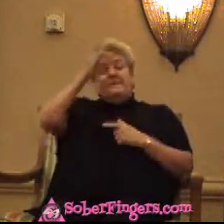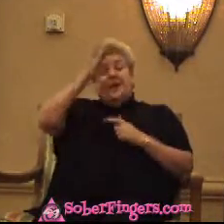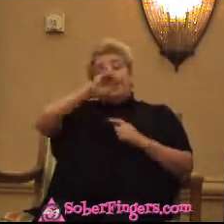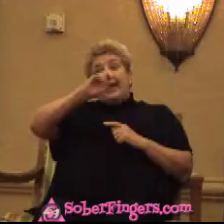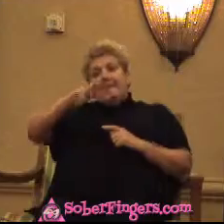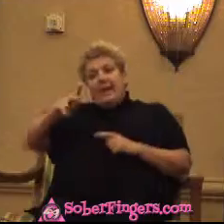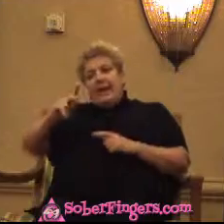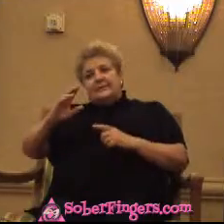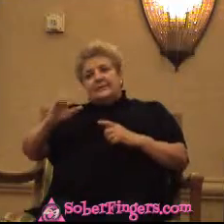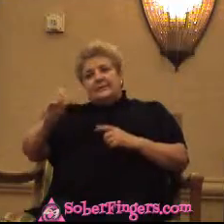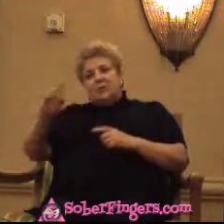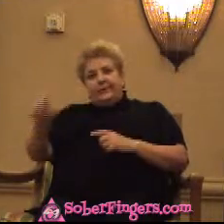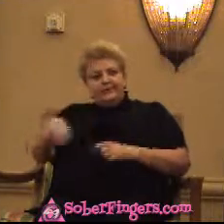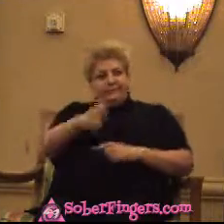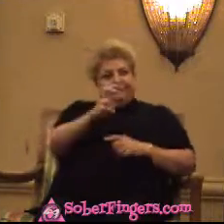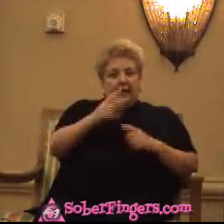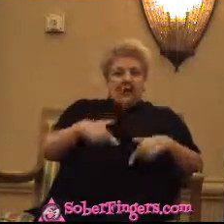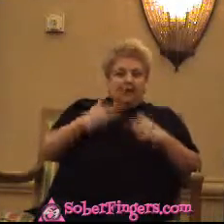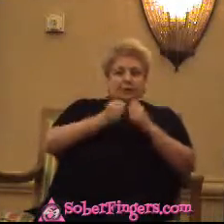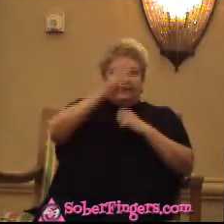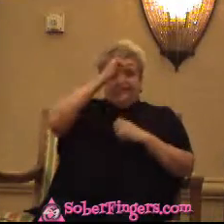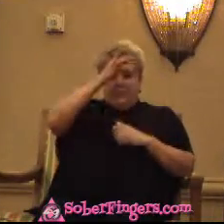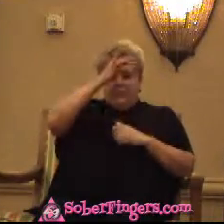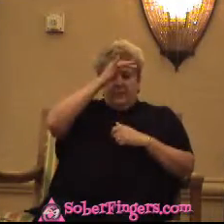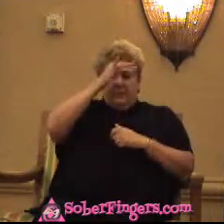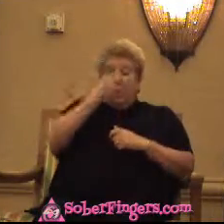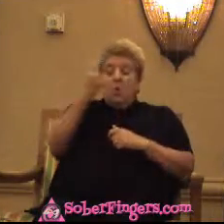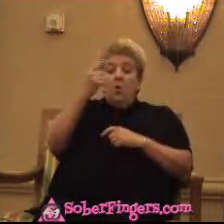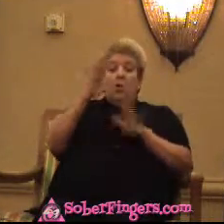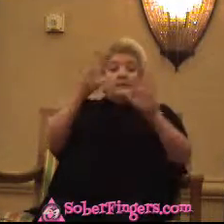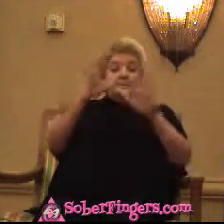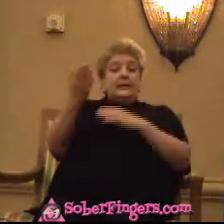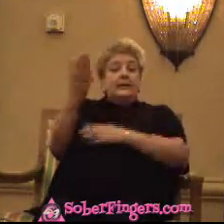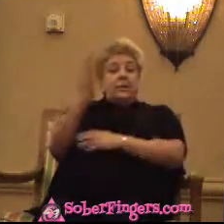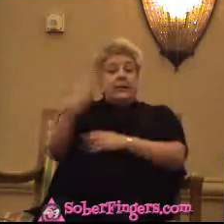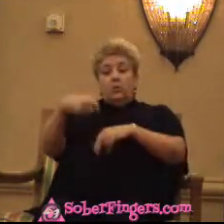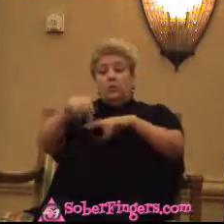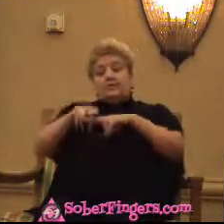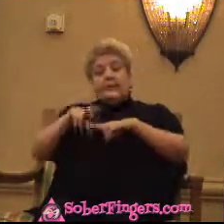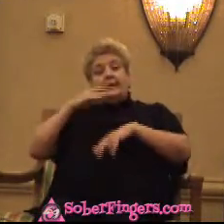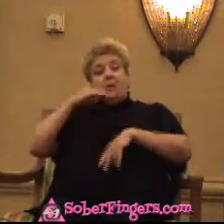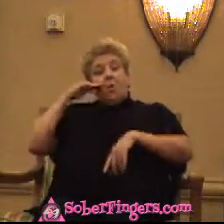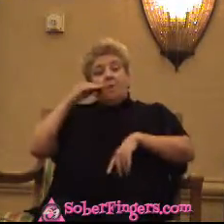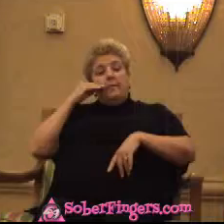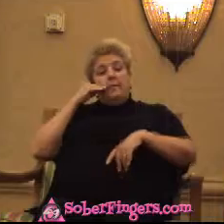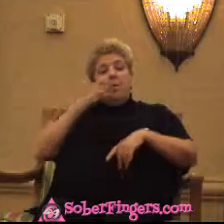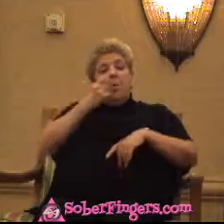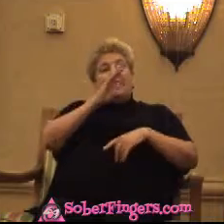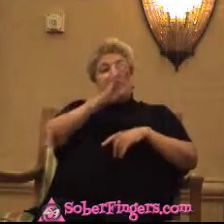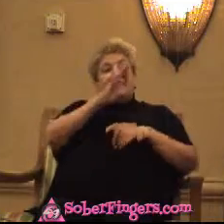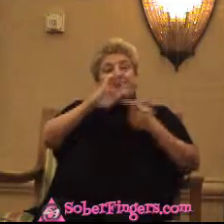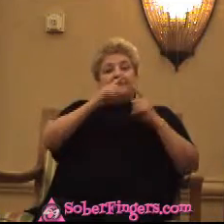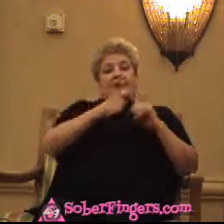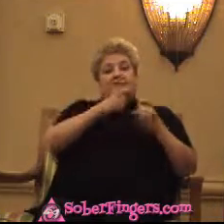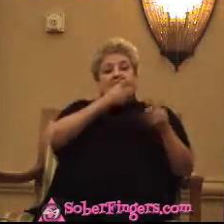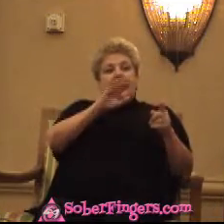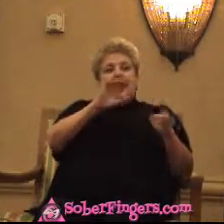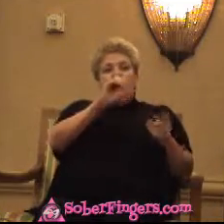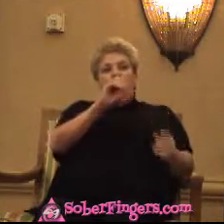years. And we were sitting home one Sunday morning, we got a call from one of his friends. He OD'd, died after 8 years of